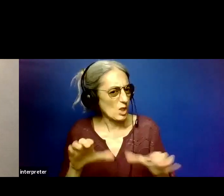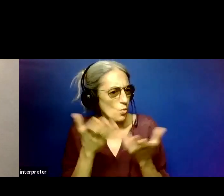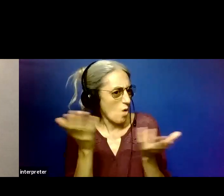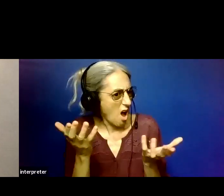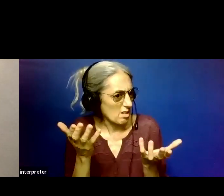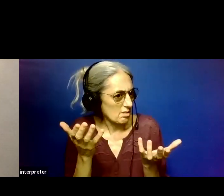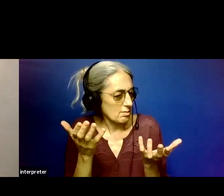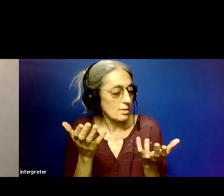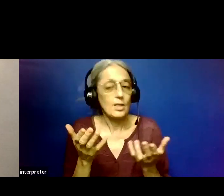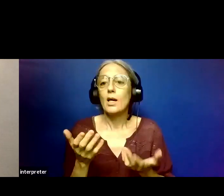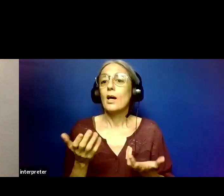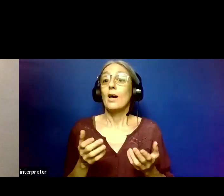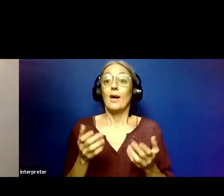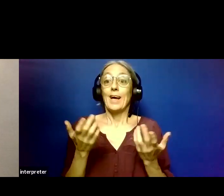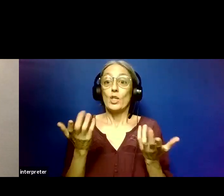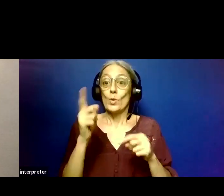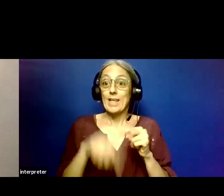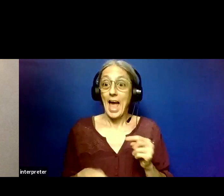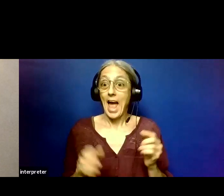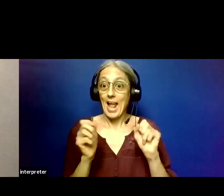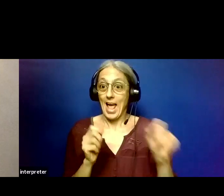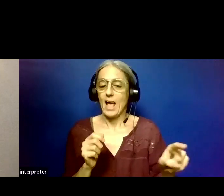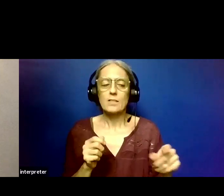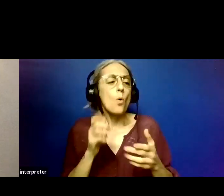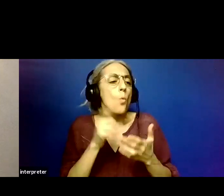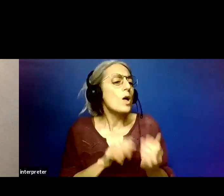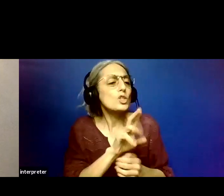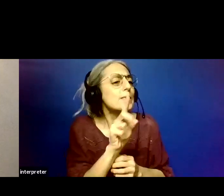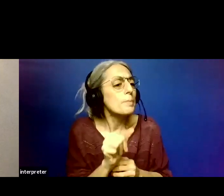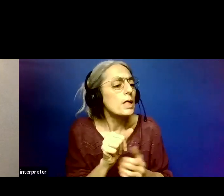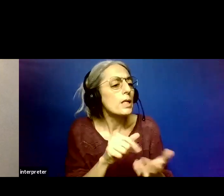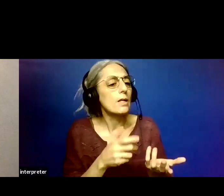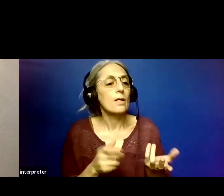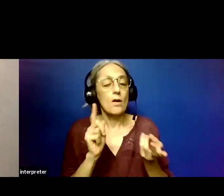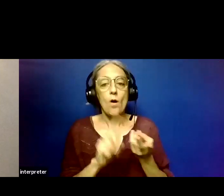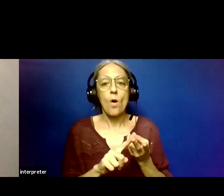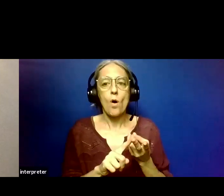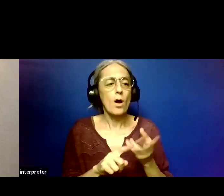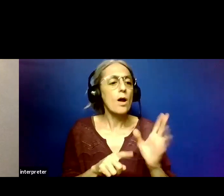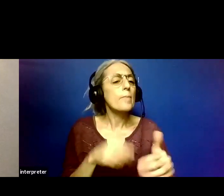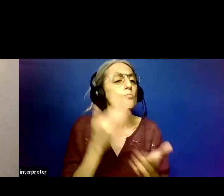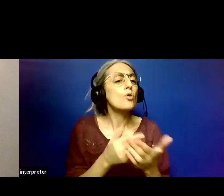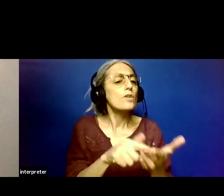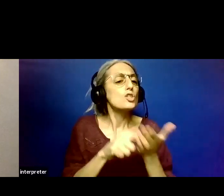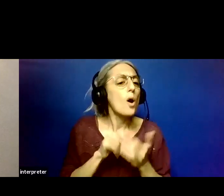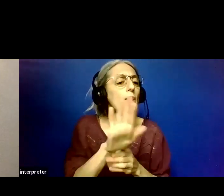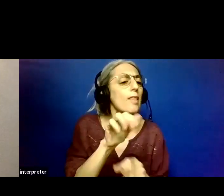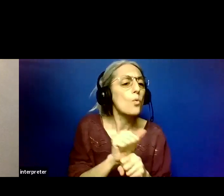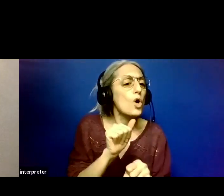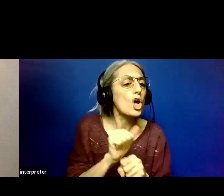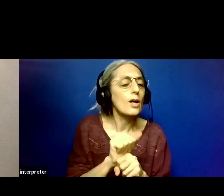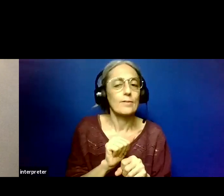disability? You cannot ask, well, have him show me the task. Those are the only two questions you can